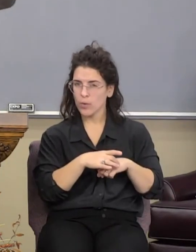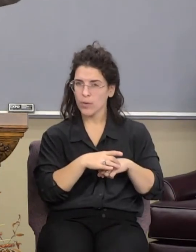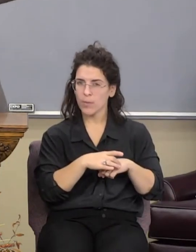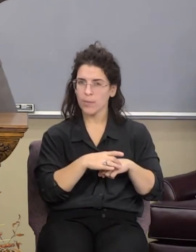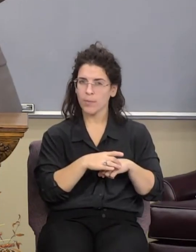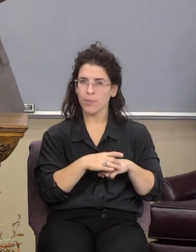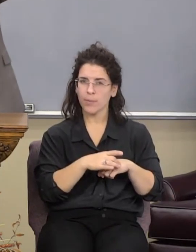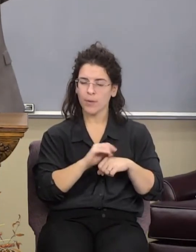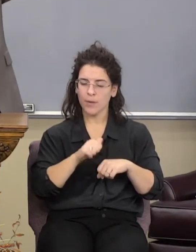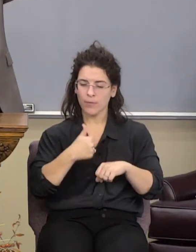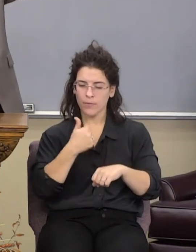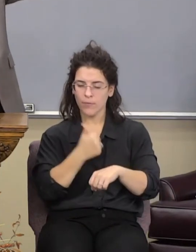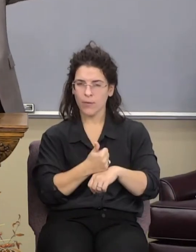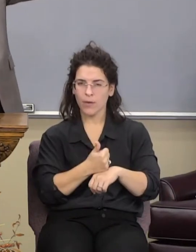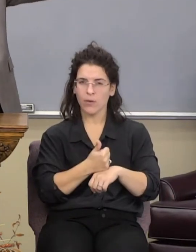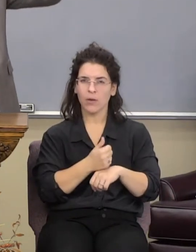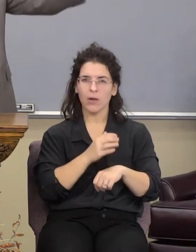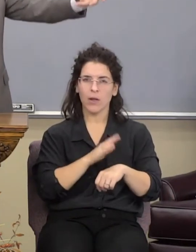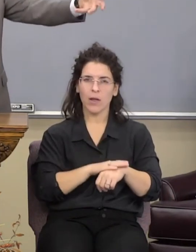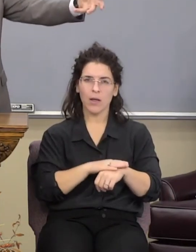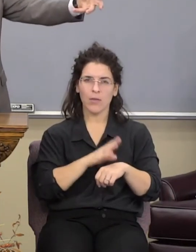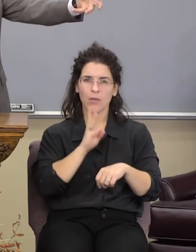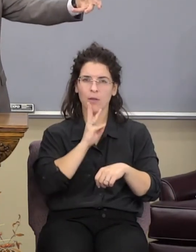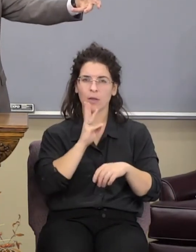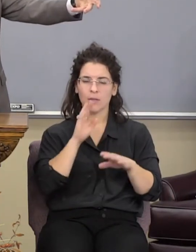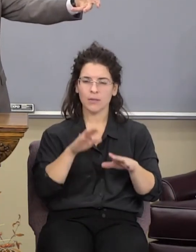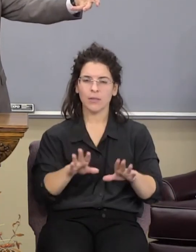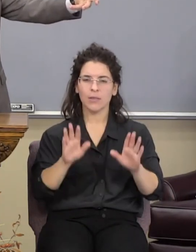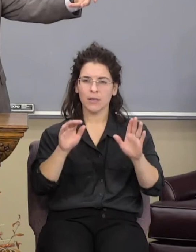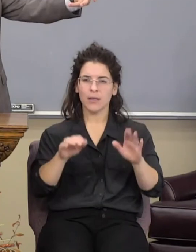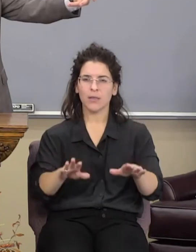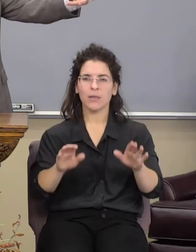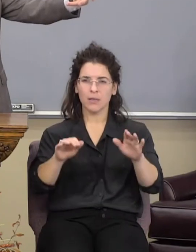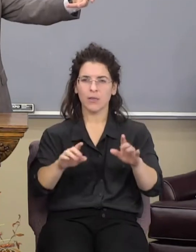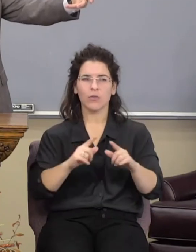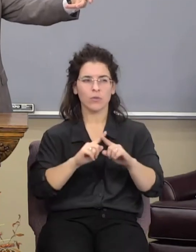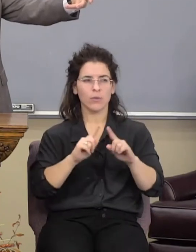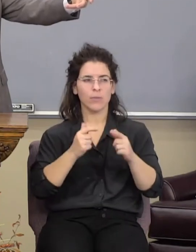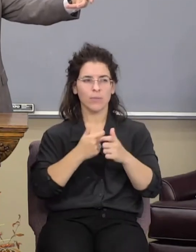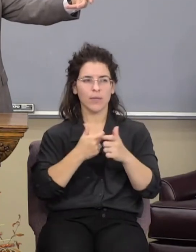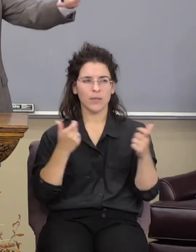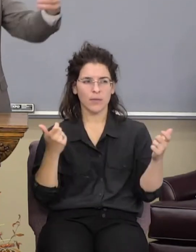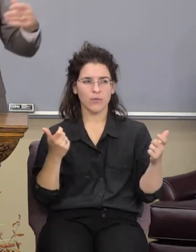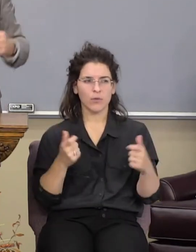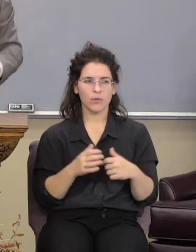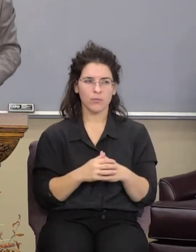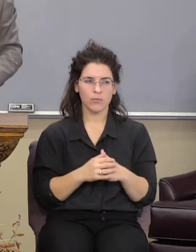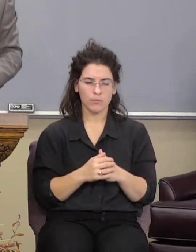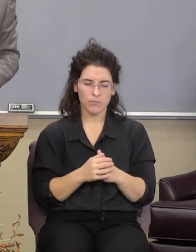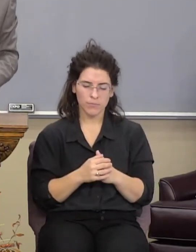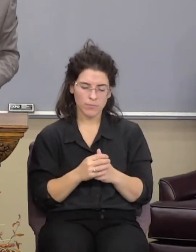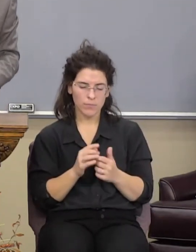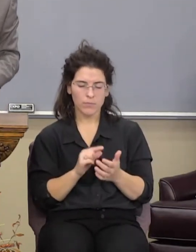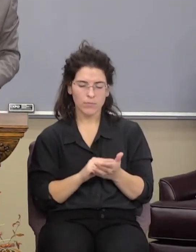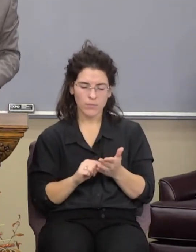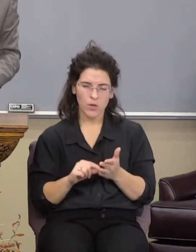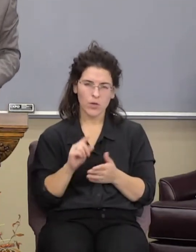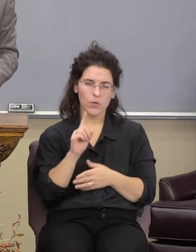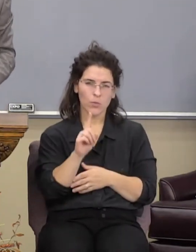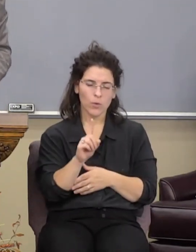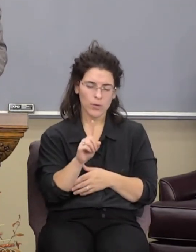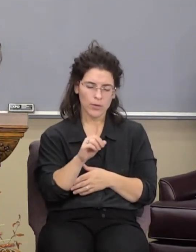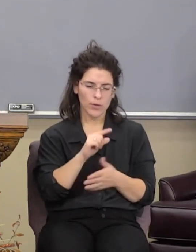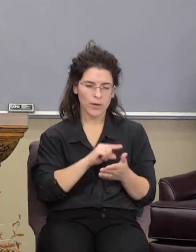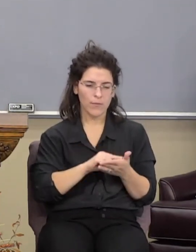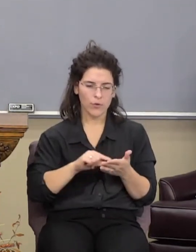being founded on the seas? There's a big difference. Verse 1